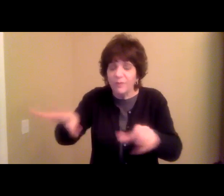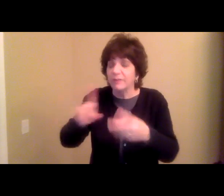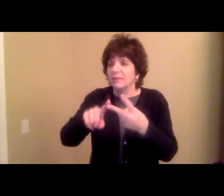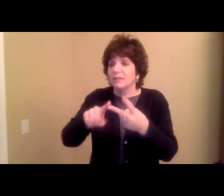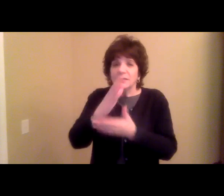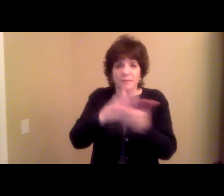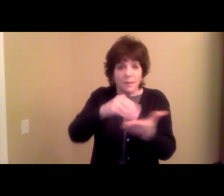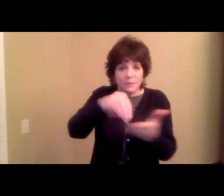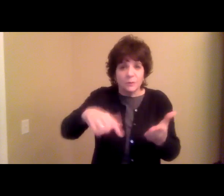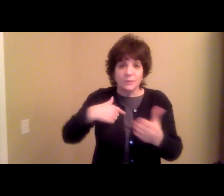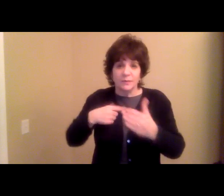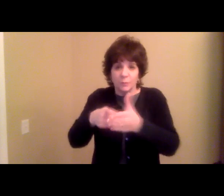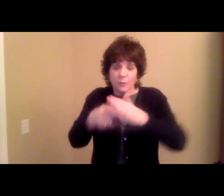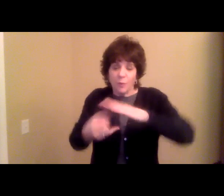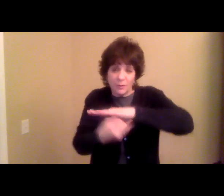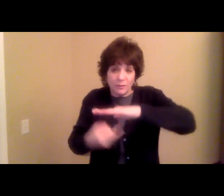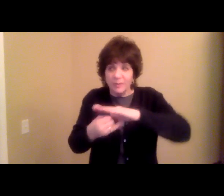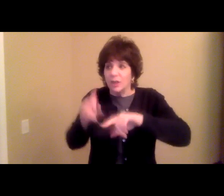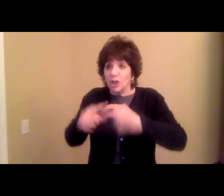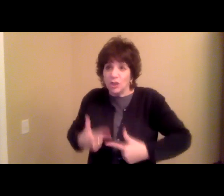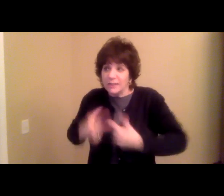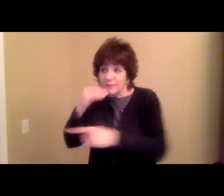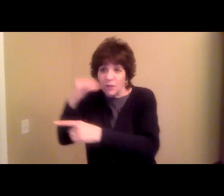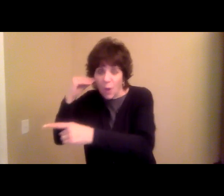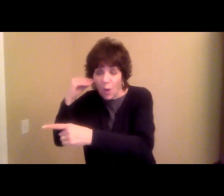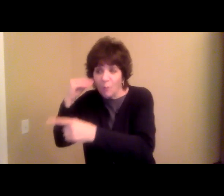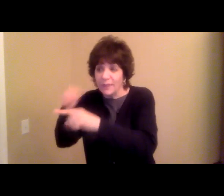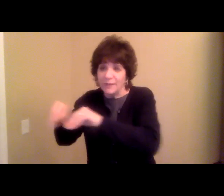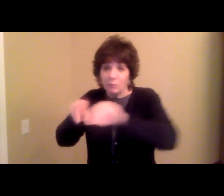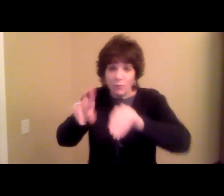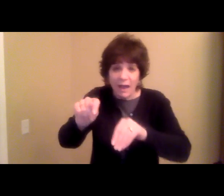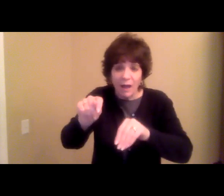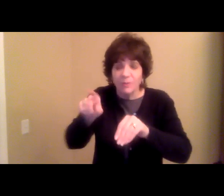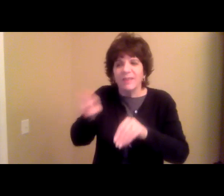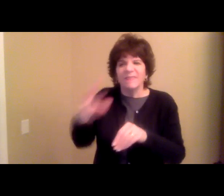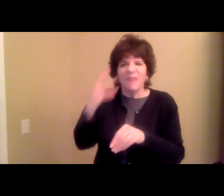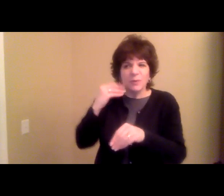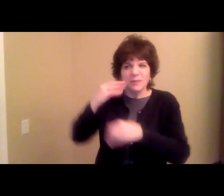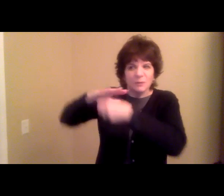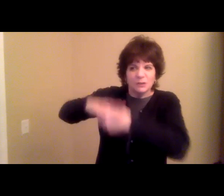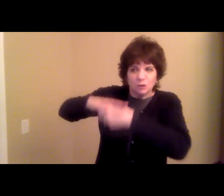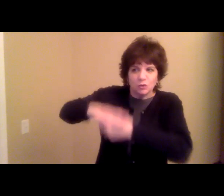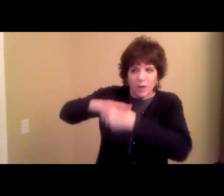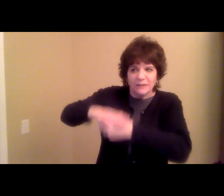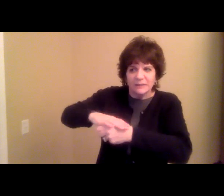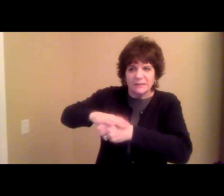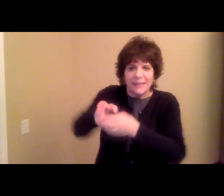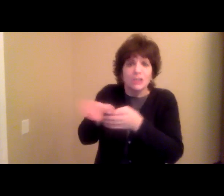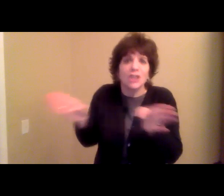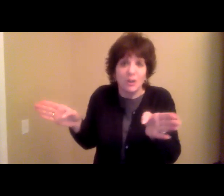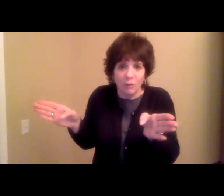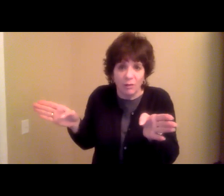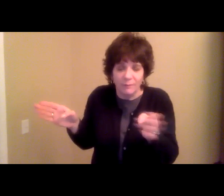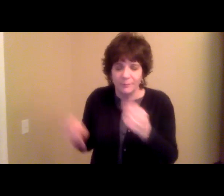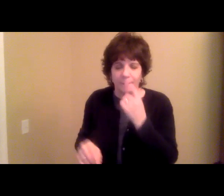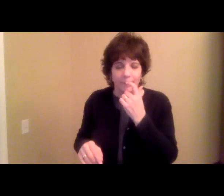to quarantine and move out of their house and find another place. So there were all kinds of things going on. So I decided